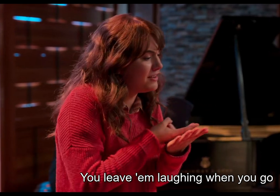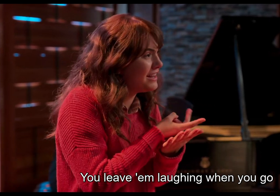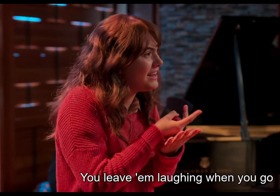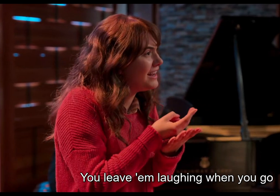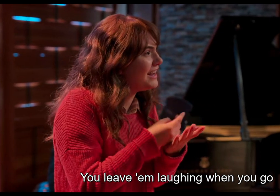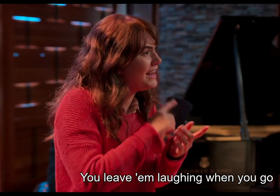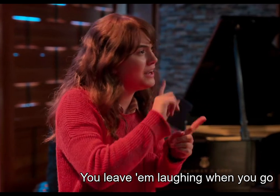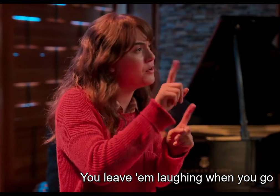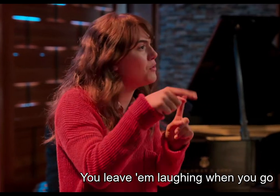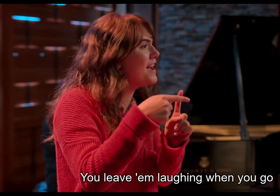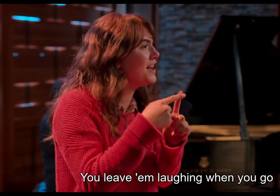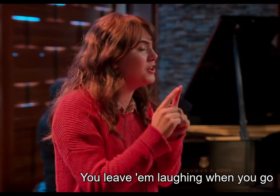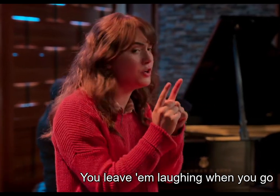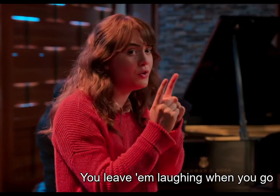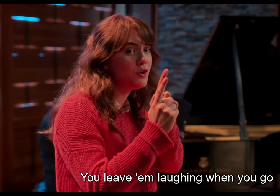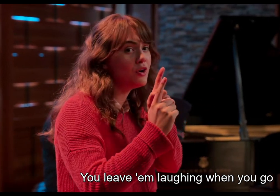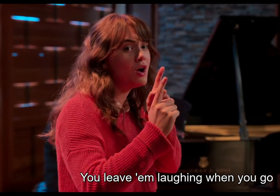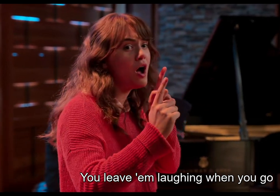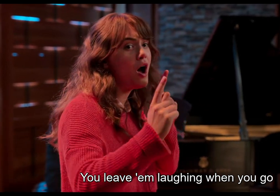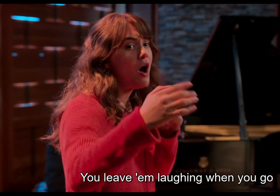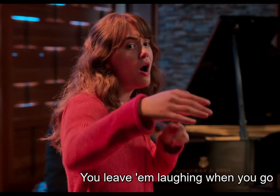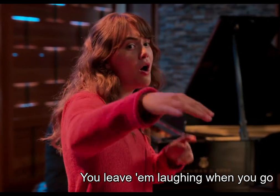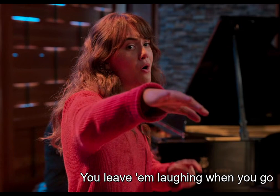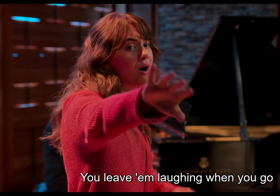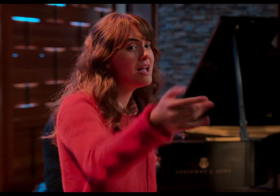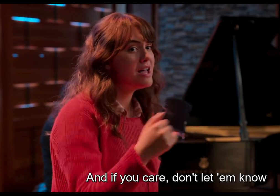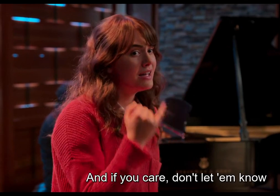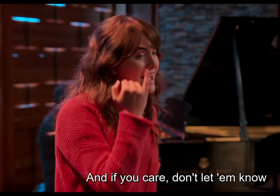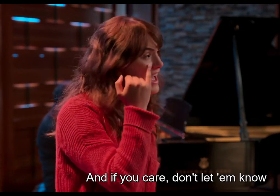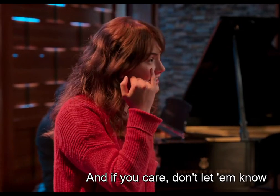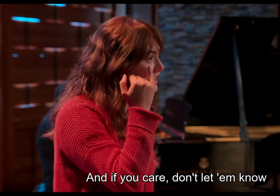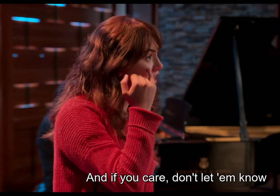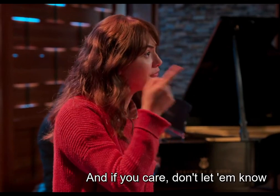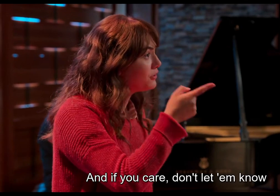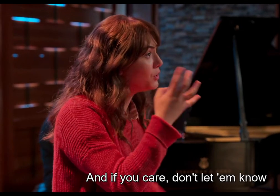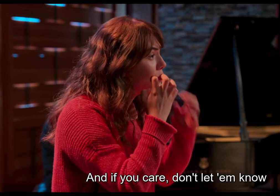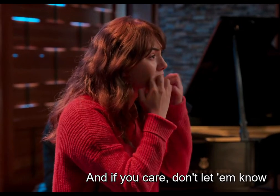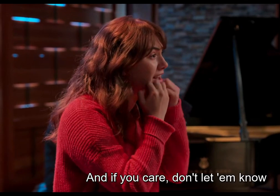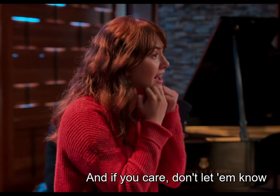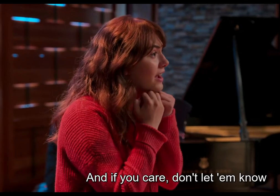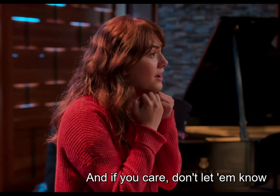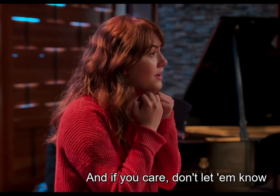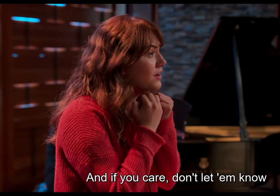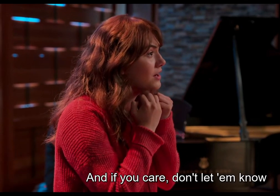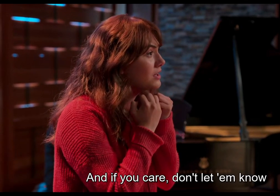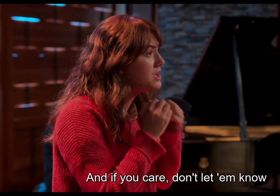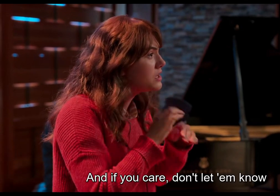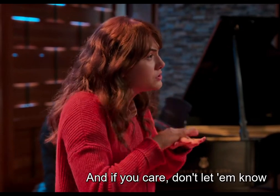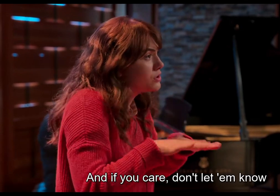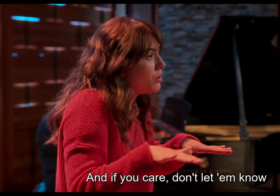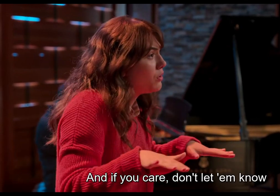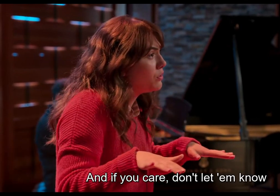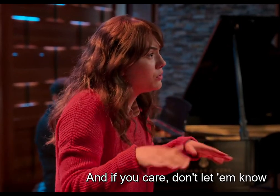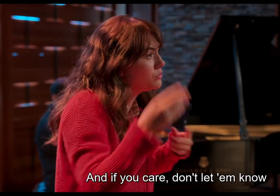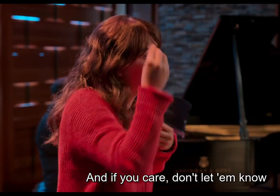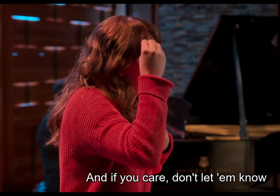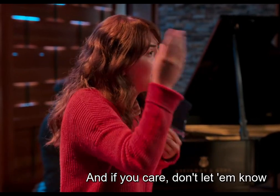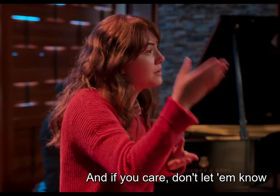when you go And if you care Don't let them